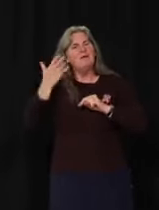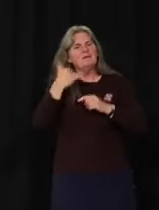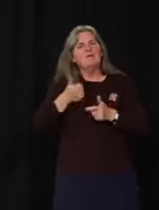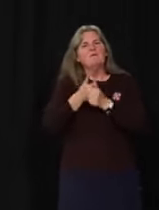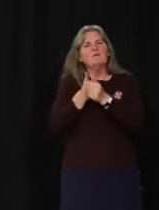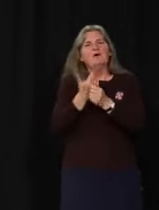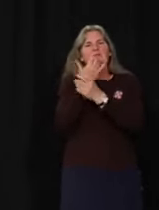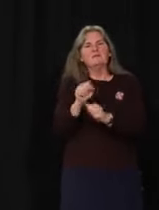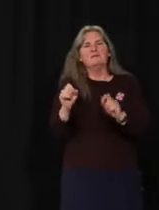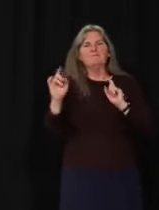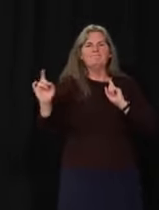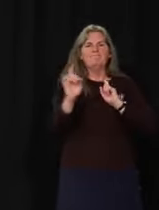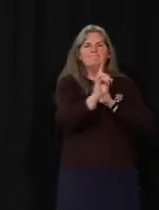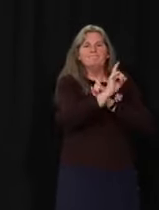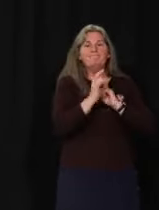practices.